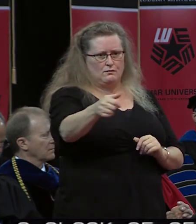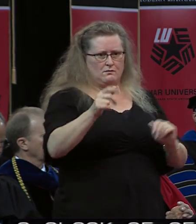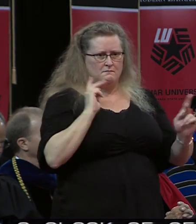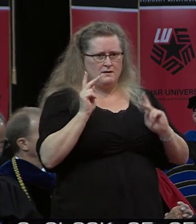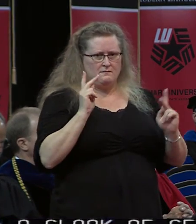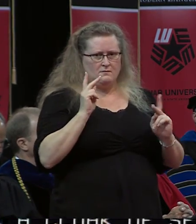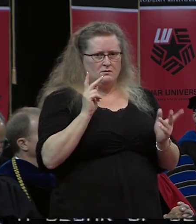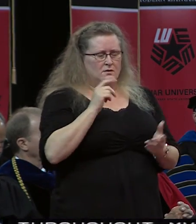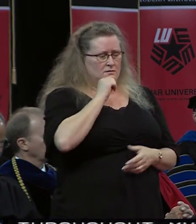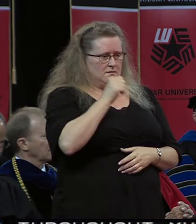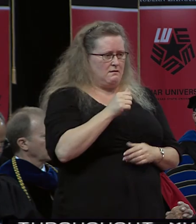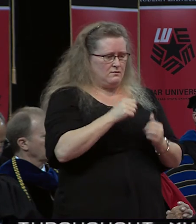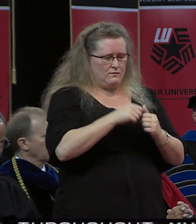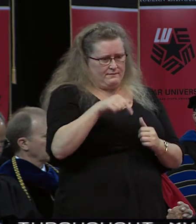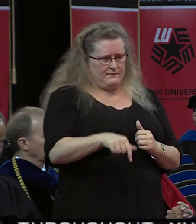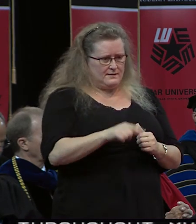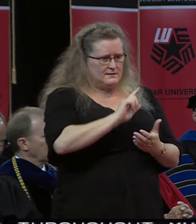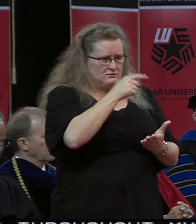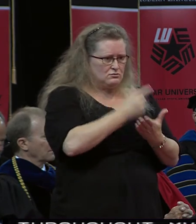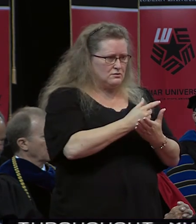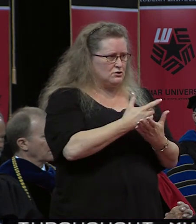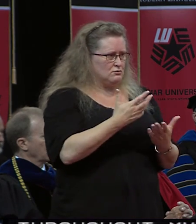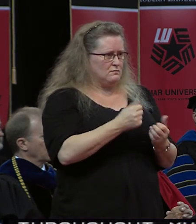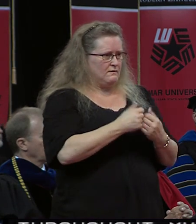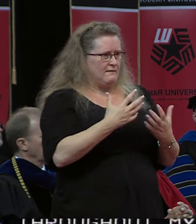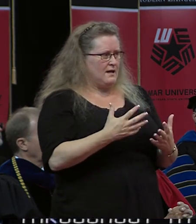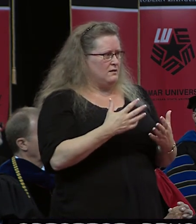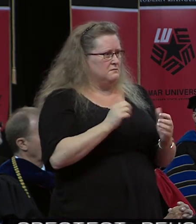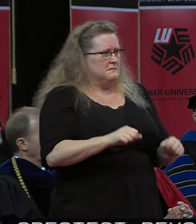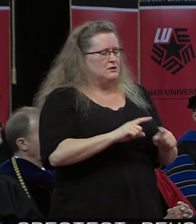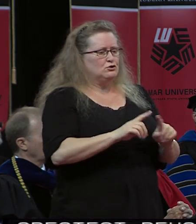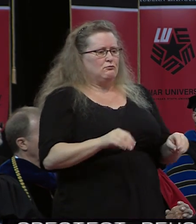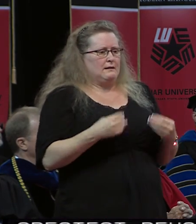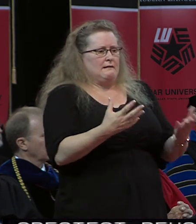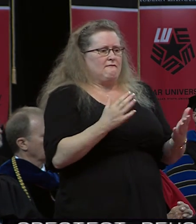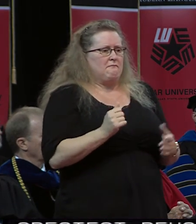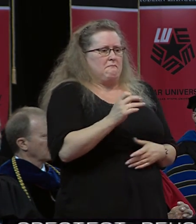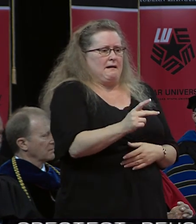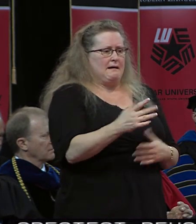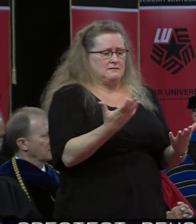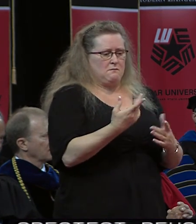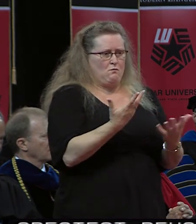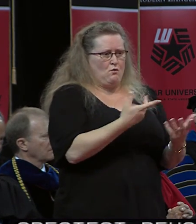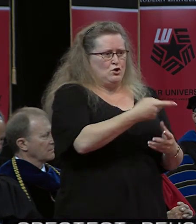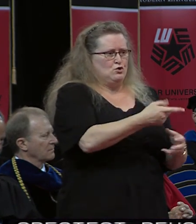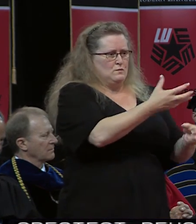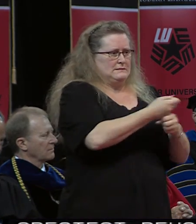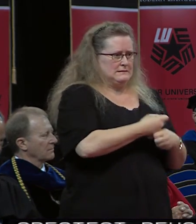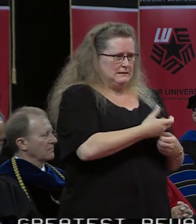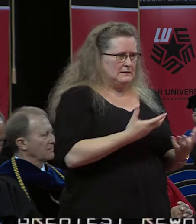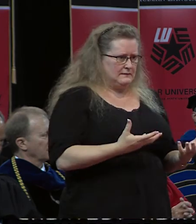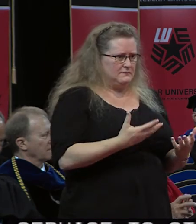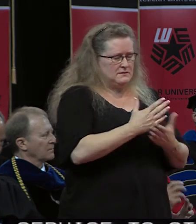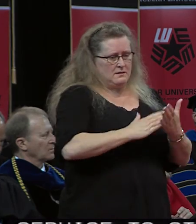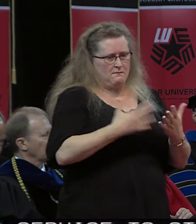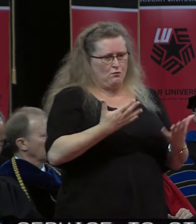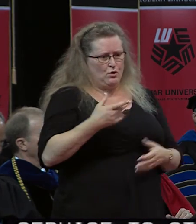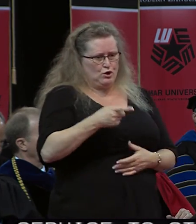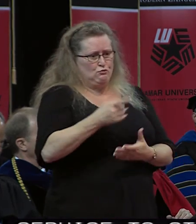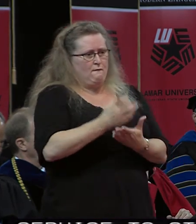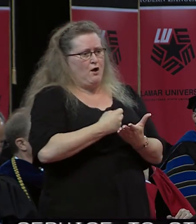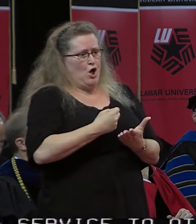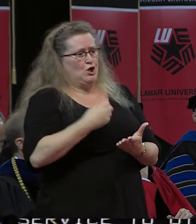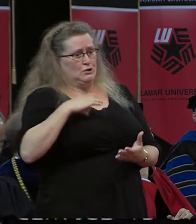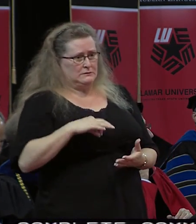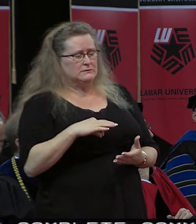address without giving some admonition to give back, you know, some of what you've been given, certainly some of what you have earned.